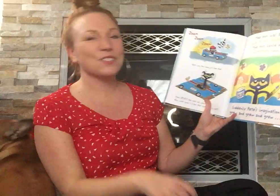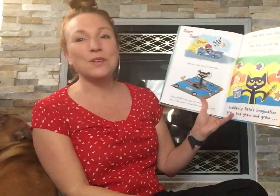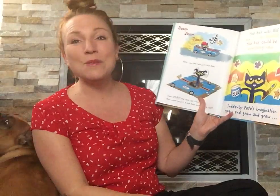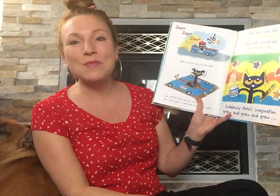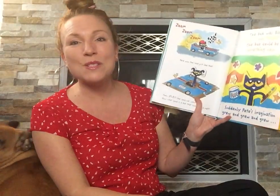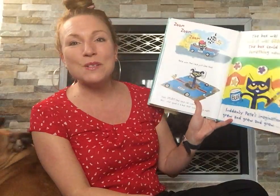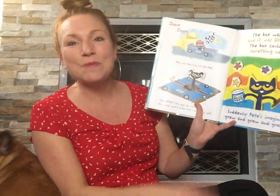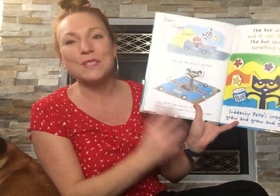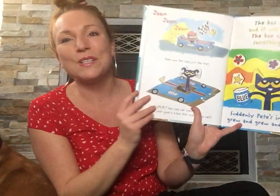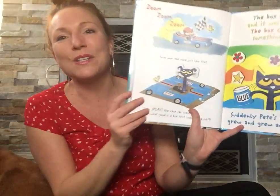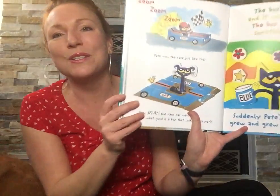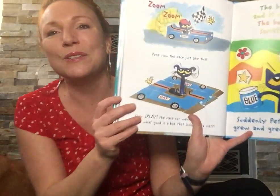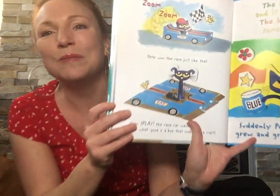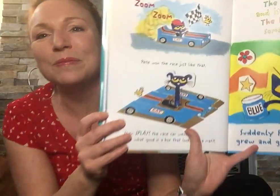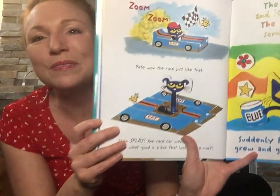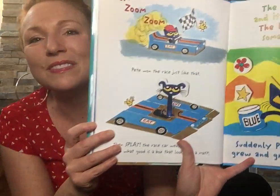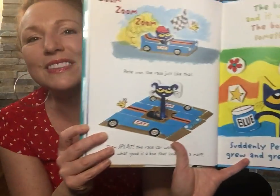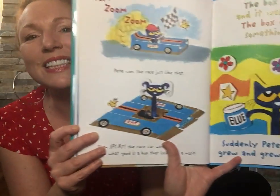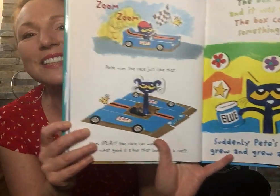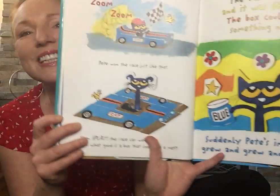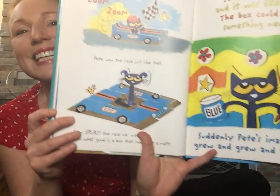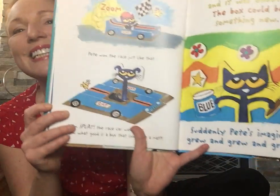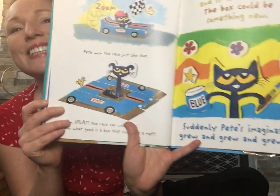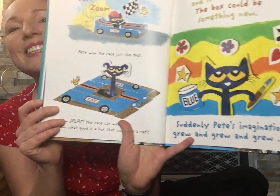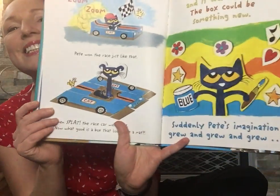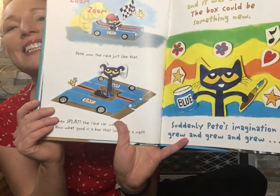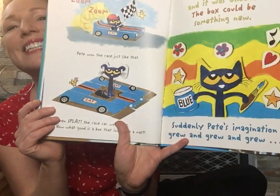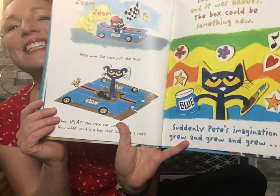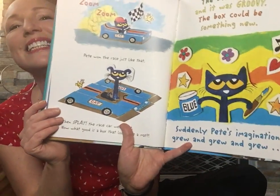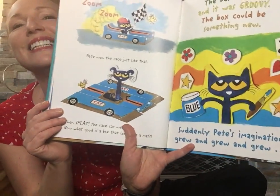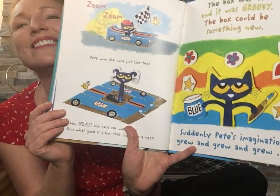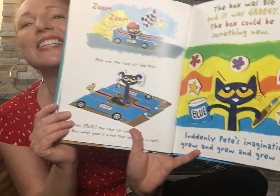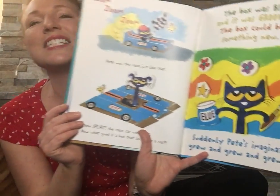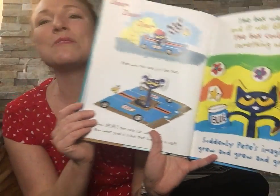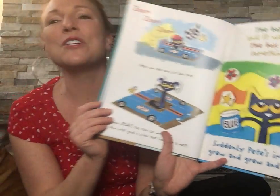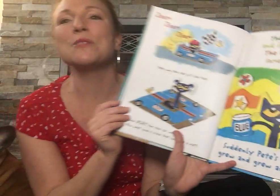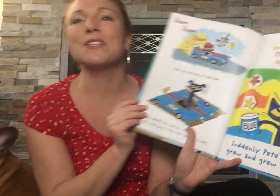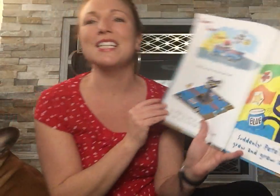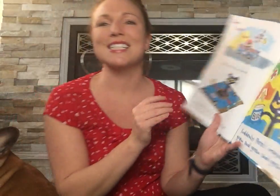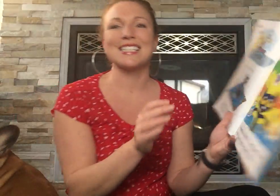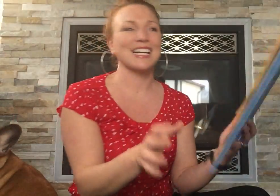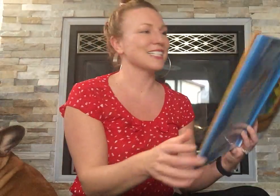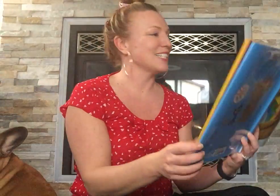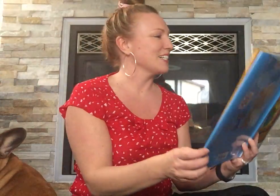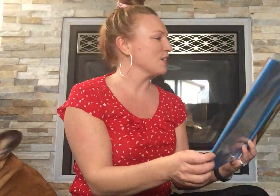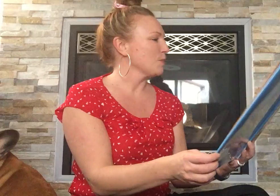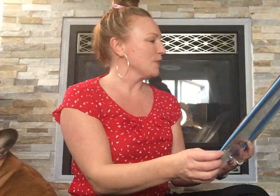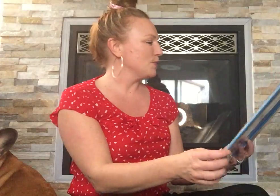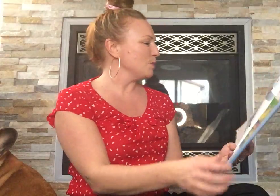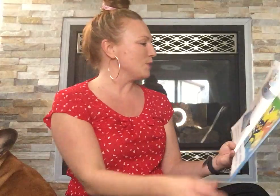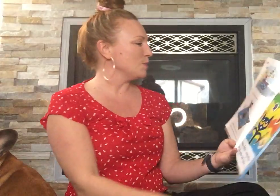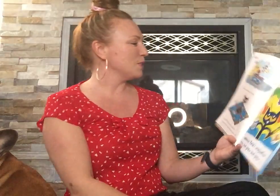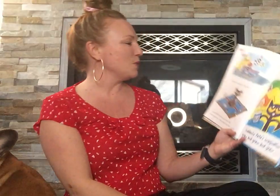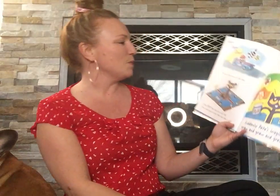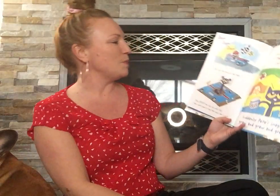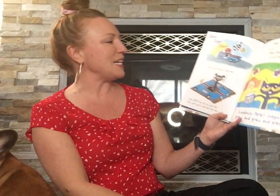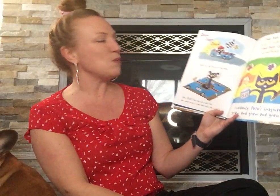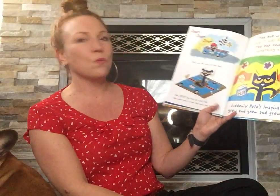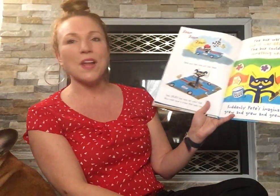Zoom, zoom, zoom. There we go. We had some transportation signs in here. Zoom, zoom, zoom. Pete won